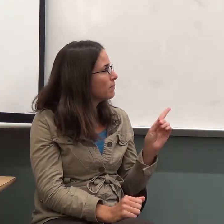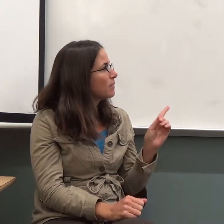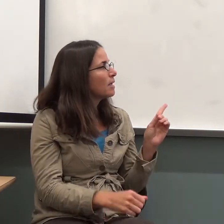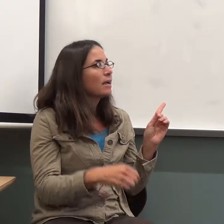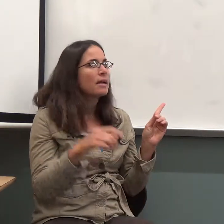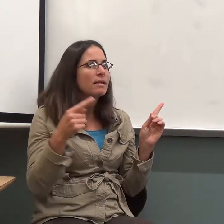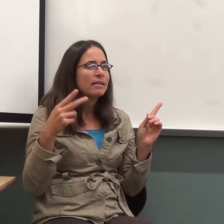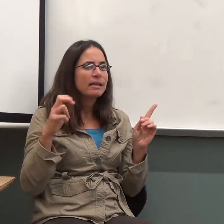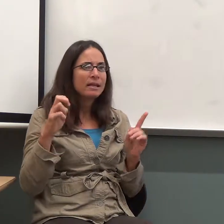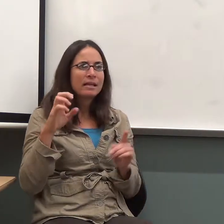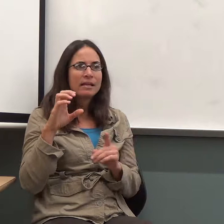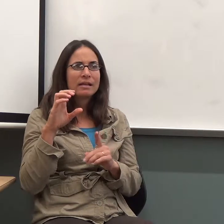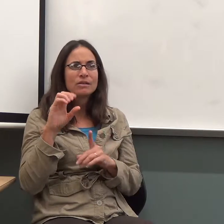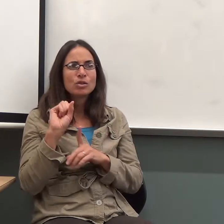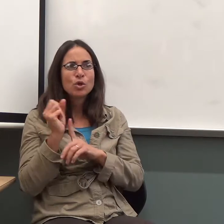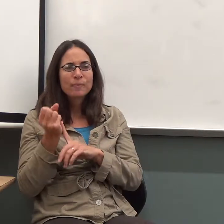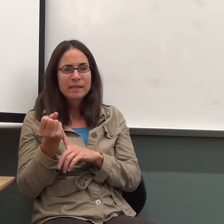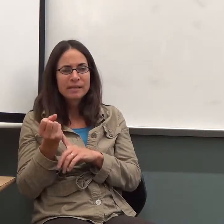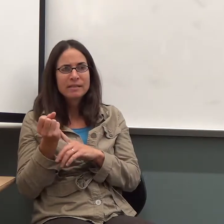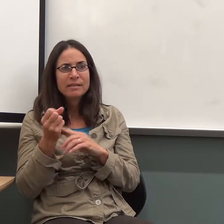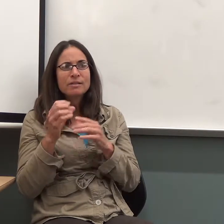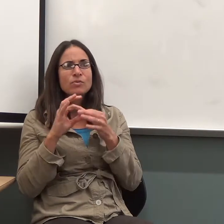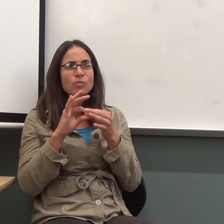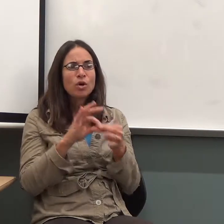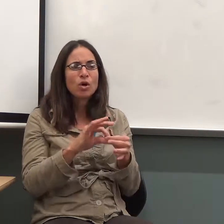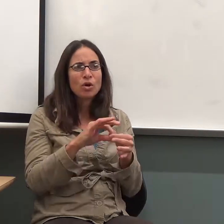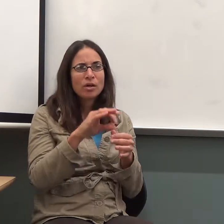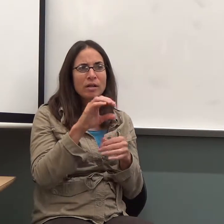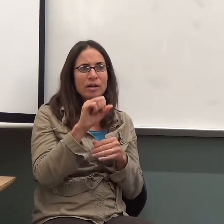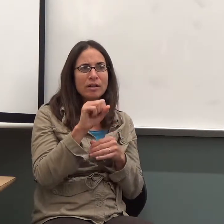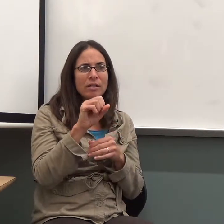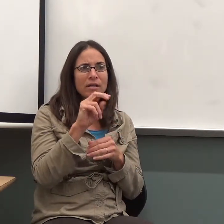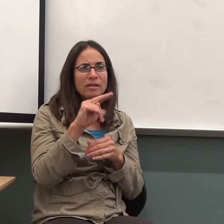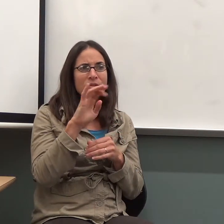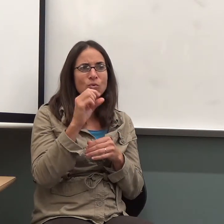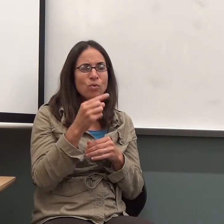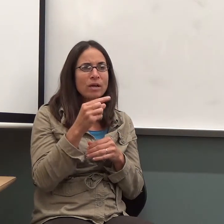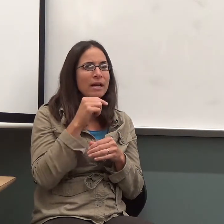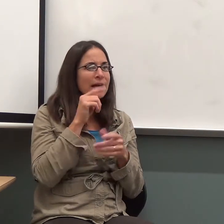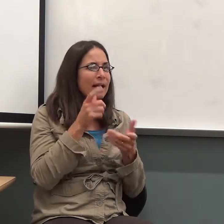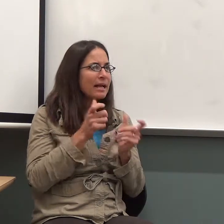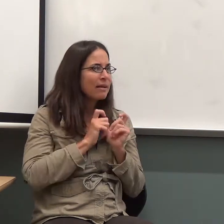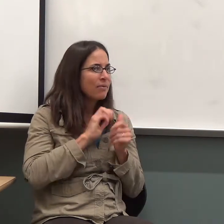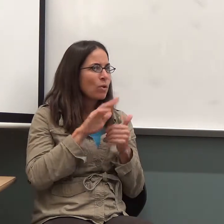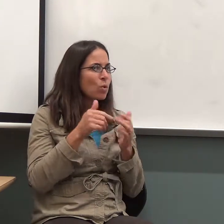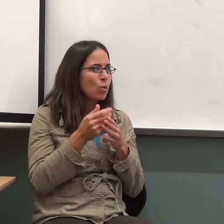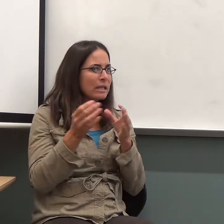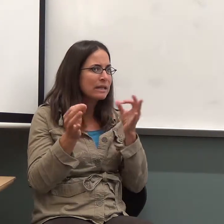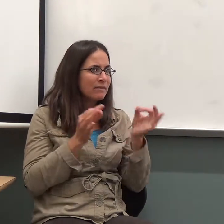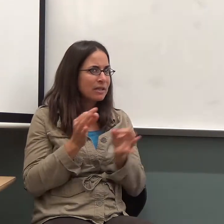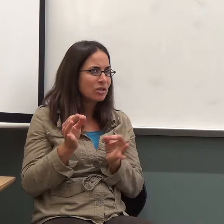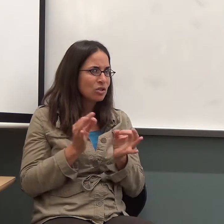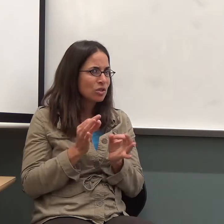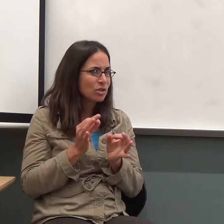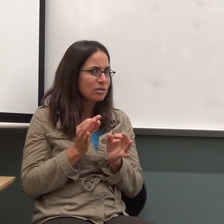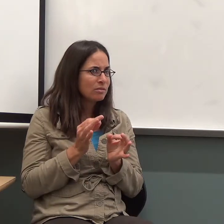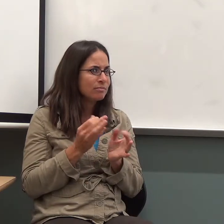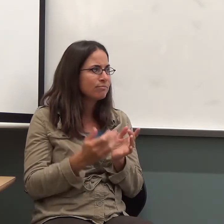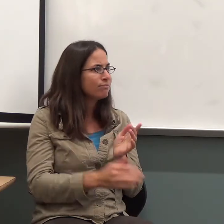snoring are, it's not giving you the whole definition. You just want to ask the definition of it.